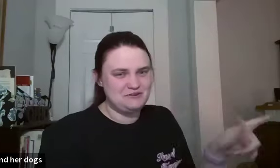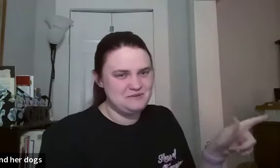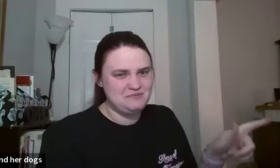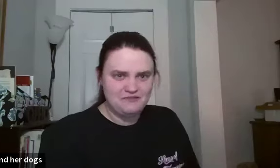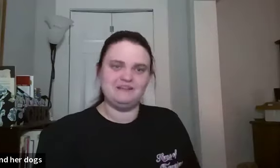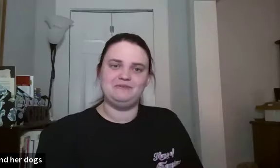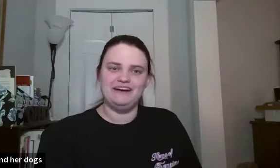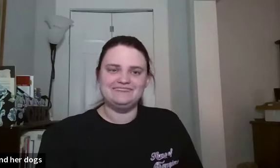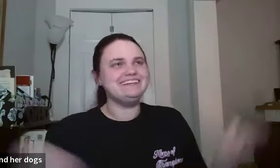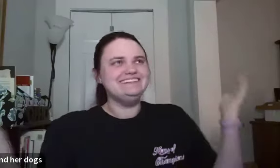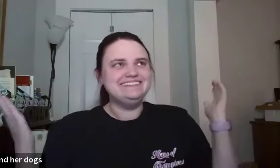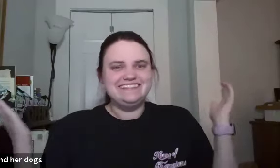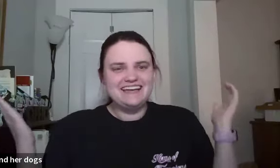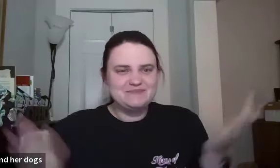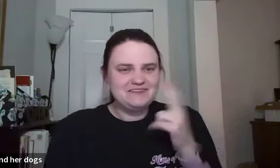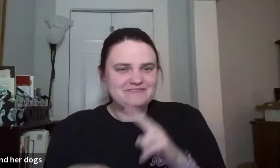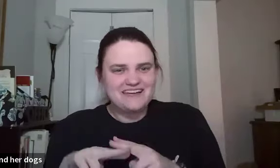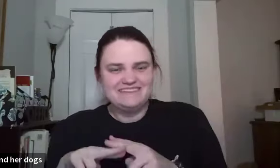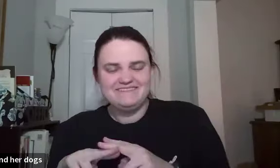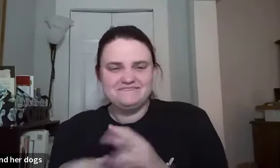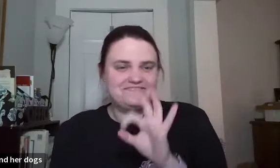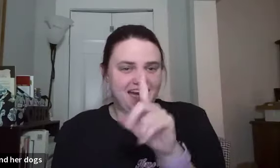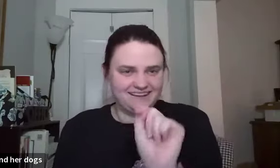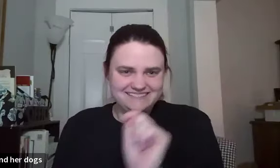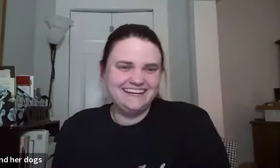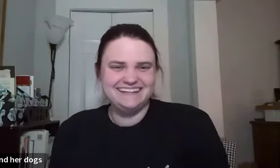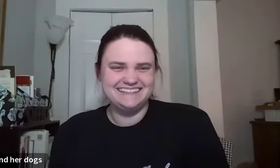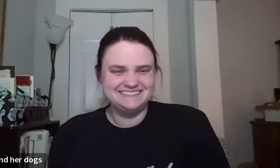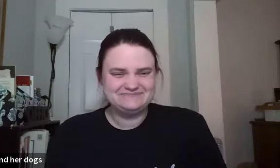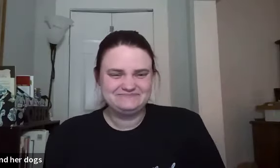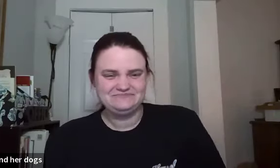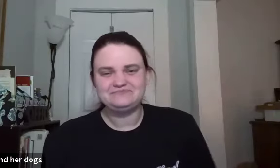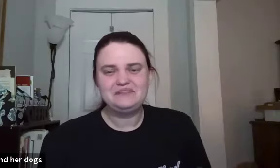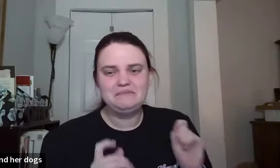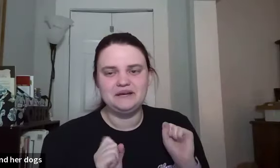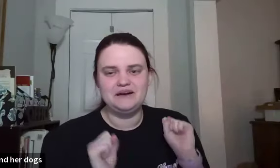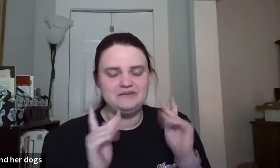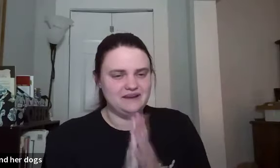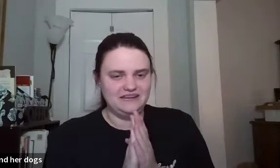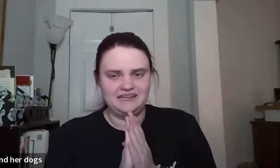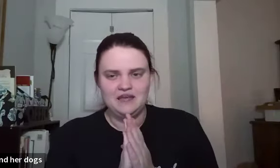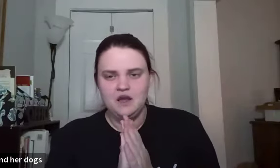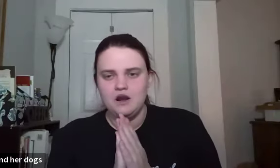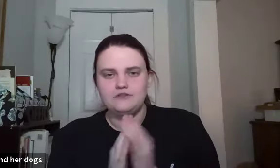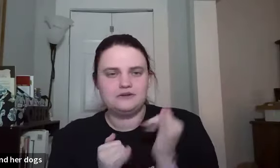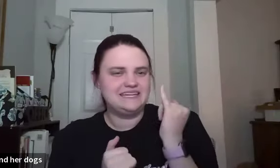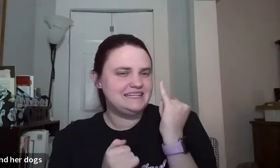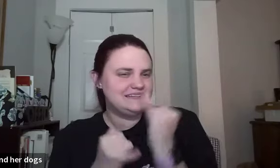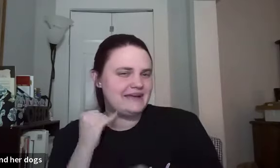throws people off. They're like, what? And I'm like, yeah, it's my little fun fact. But alrighty. Are there any